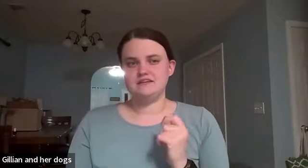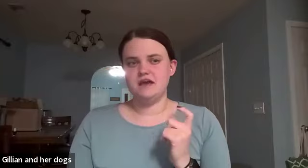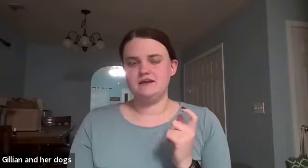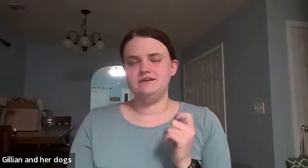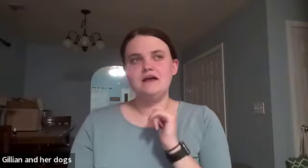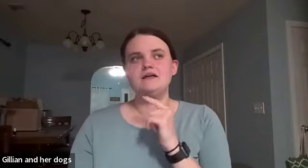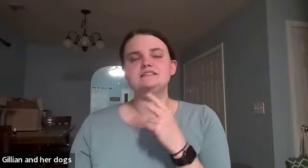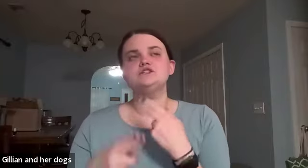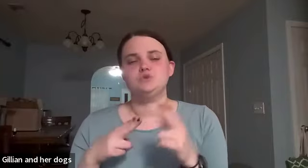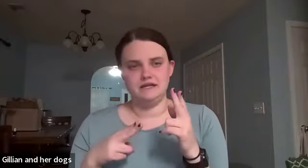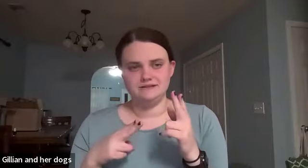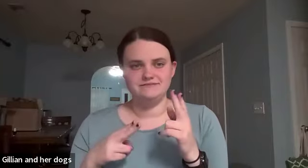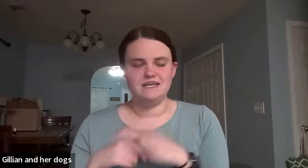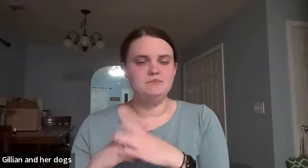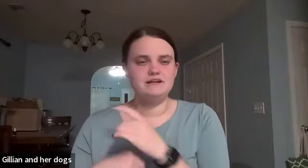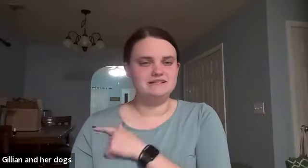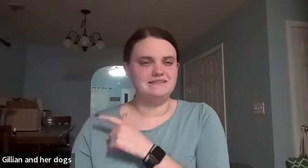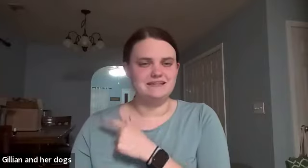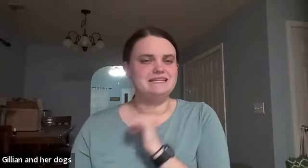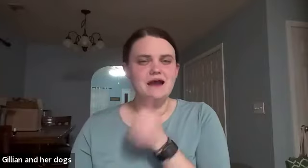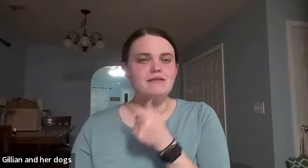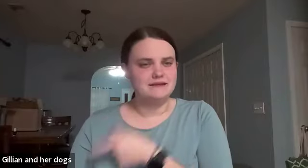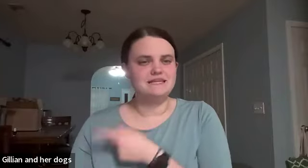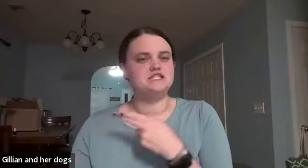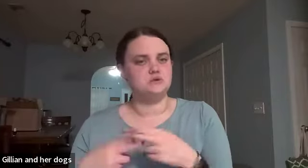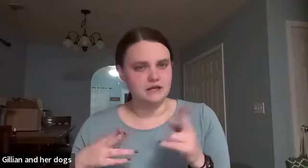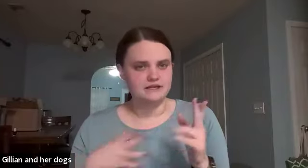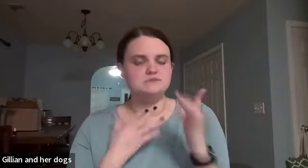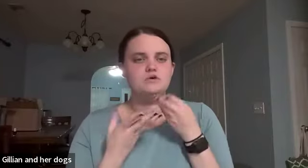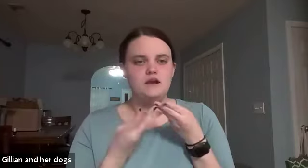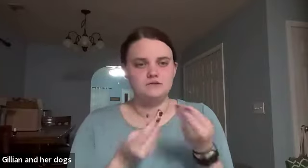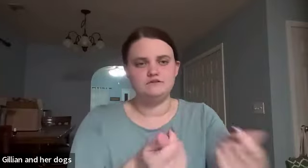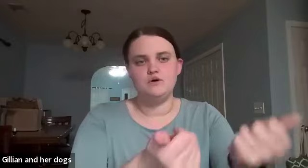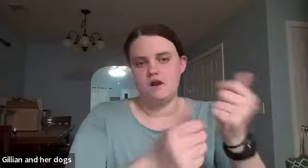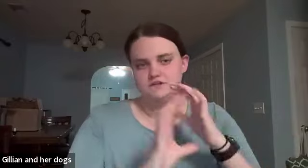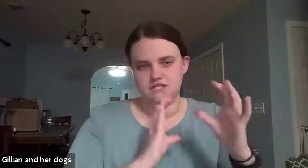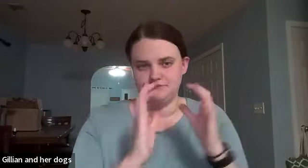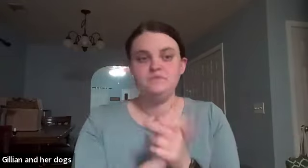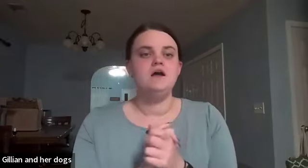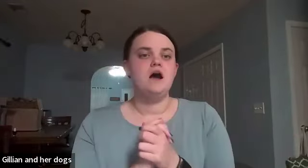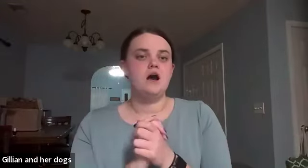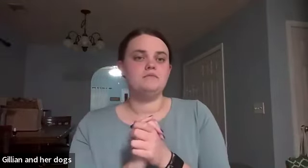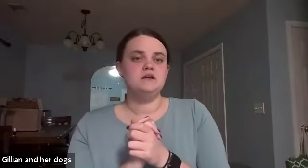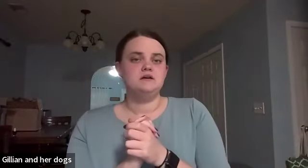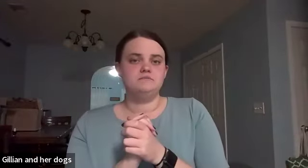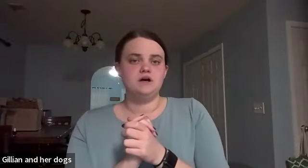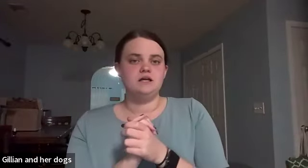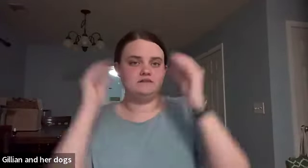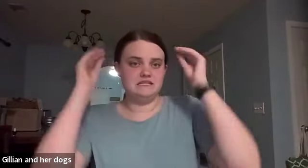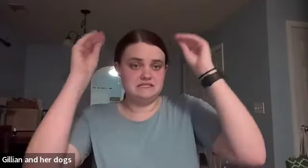like that. Not, it's like shorthand. I keep wanting to say lazy. It's not lazy, it's shorthand. It's more kind of the flow of conversation. But this